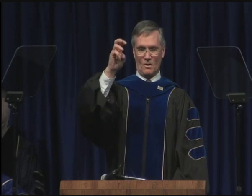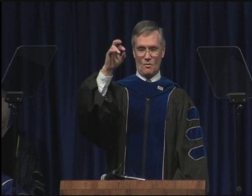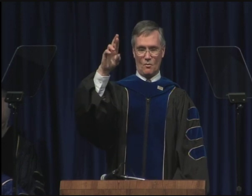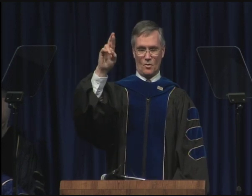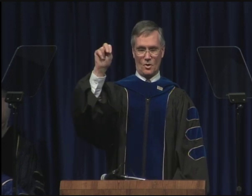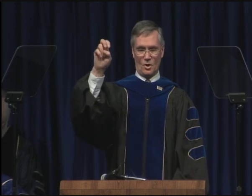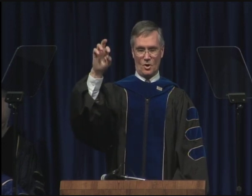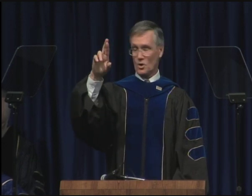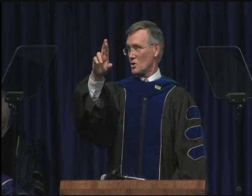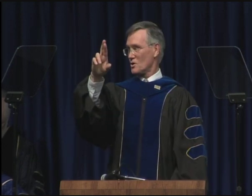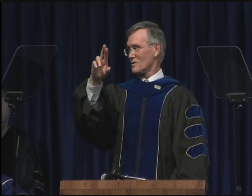Nora Werner.